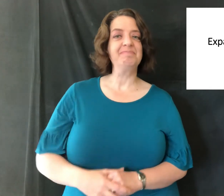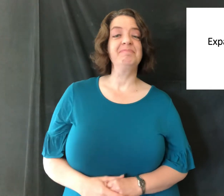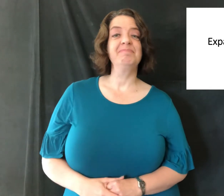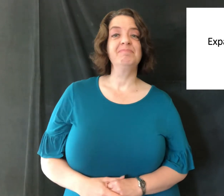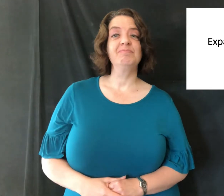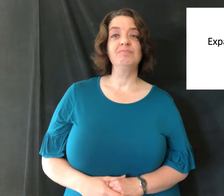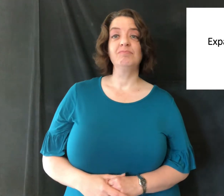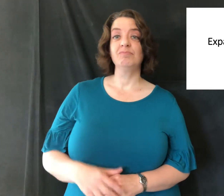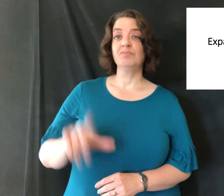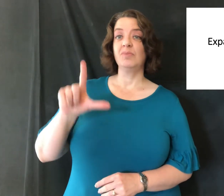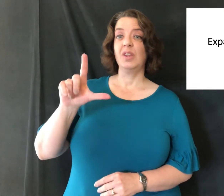names.